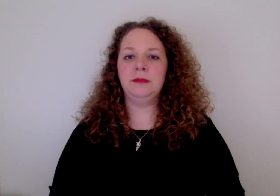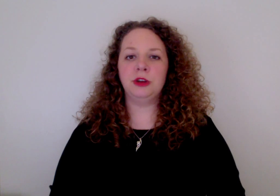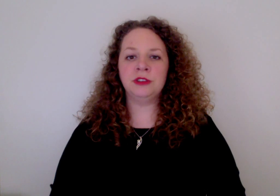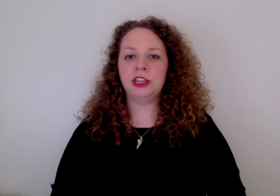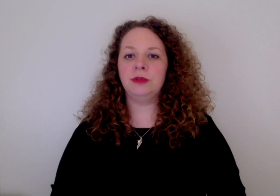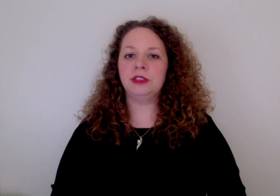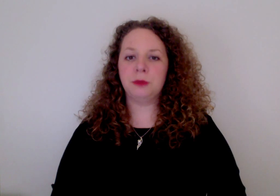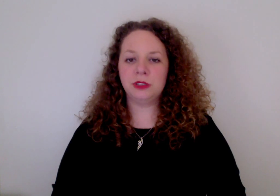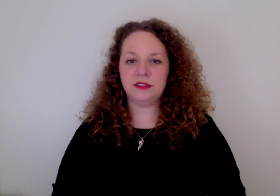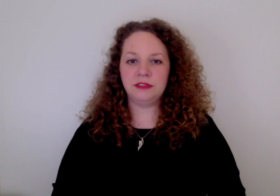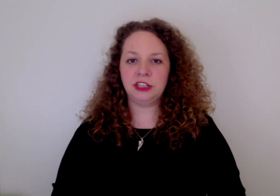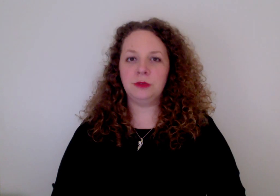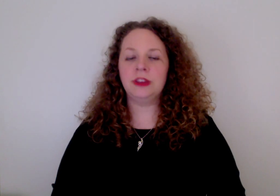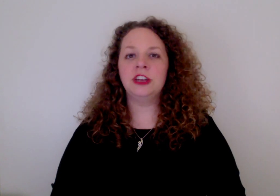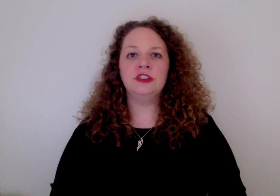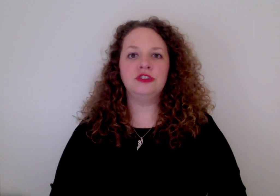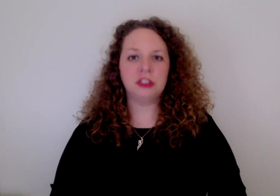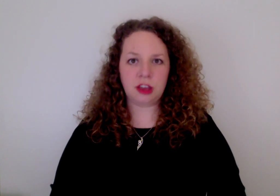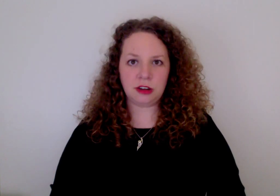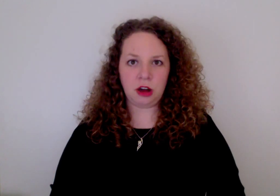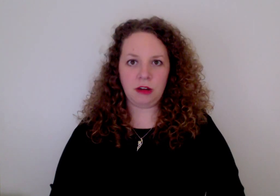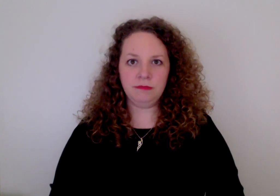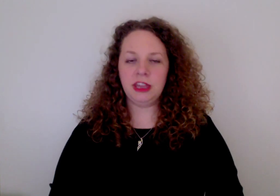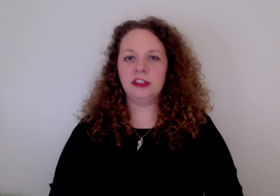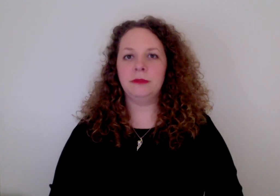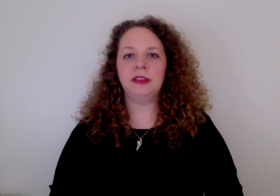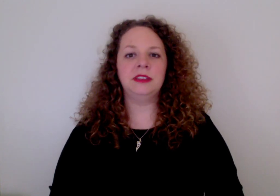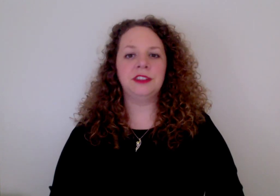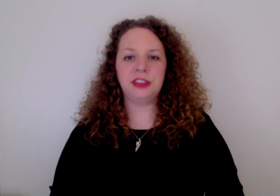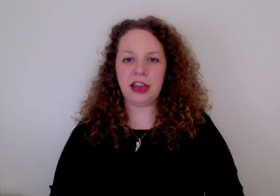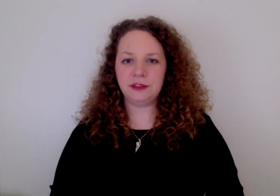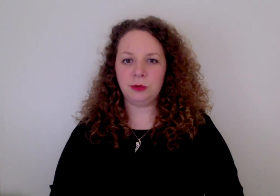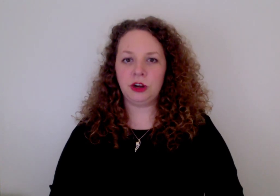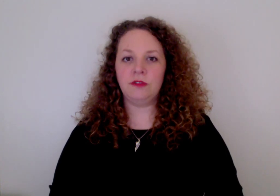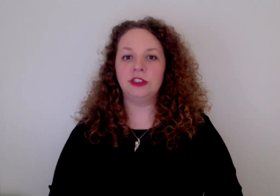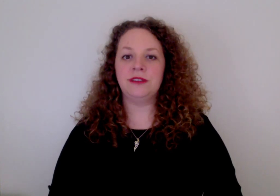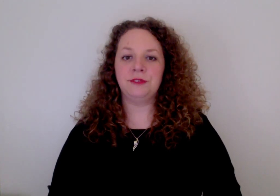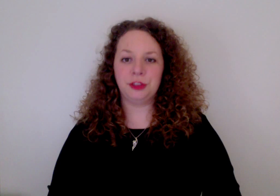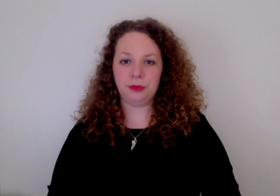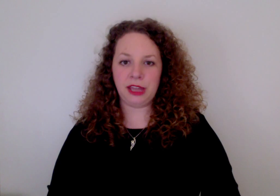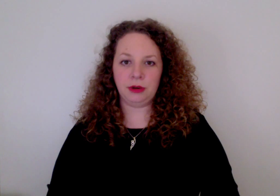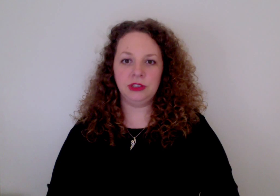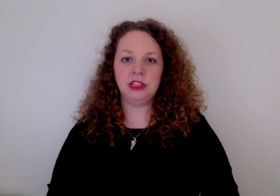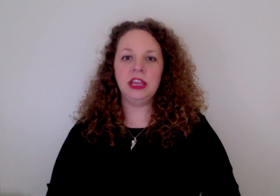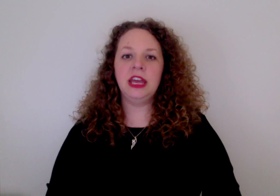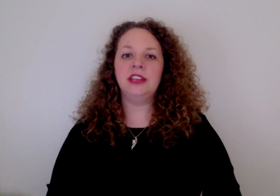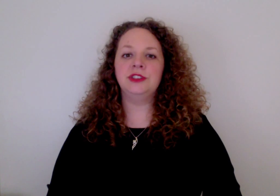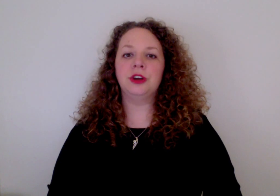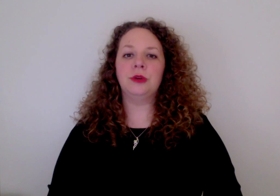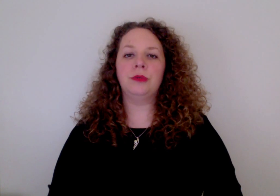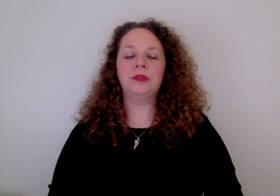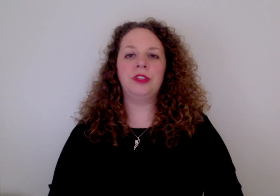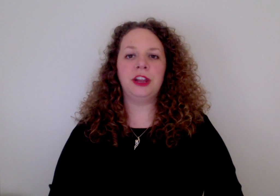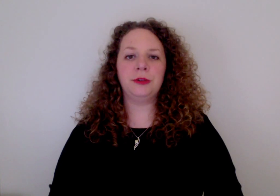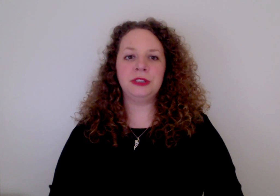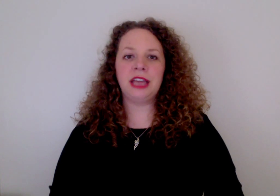person that you were supposed to have dinner with just got a call and their boss said that they have to work overtime for 3 hours. And so they're going to